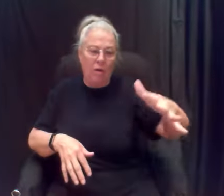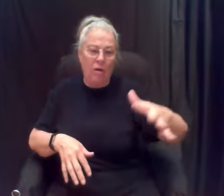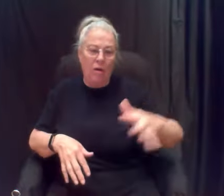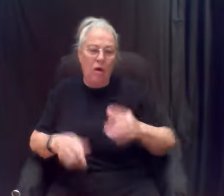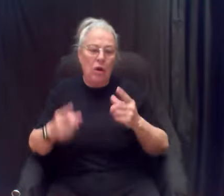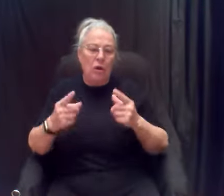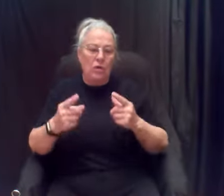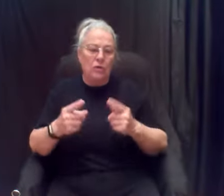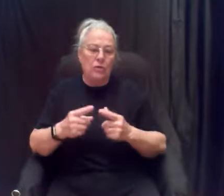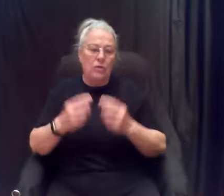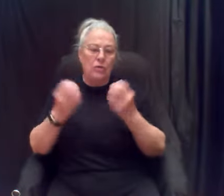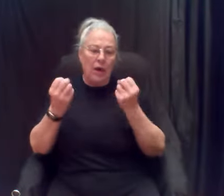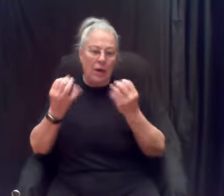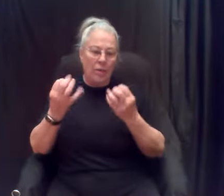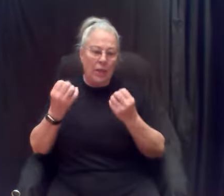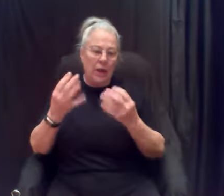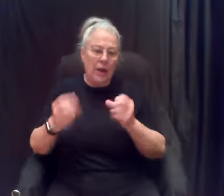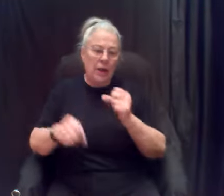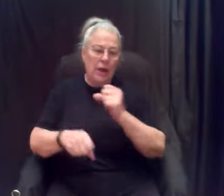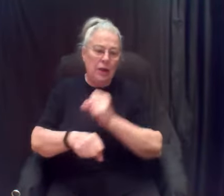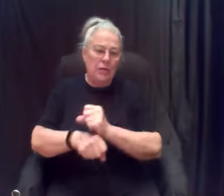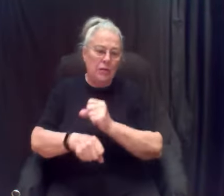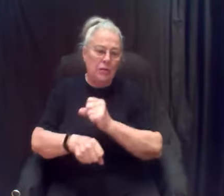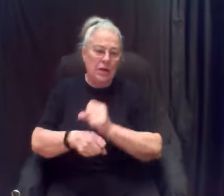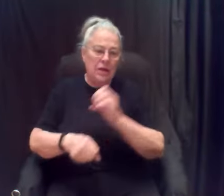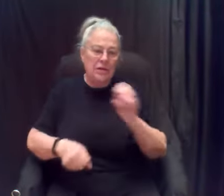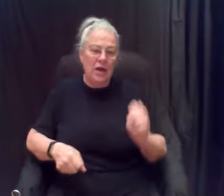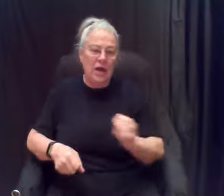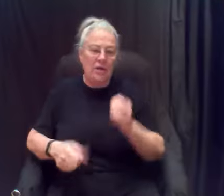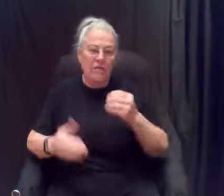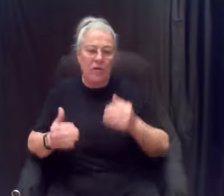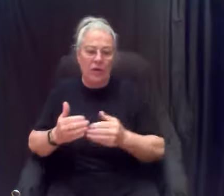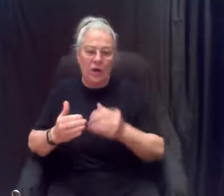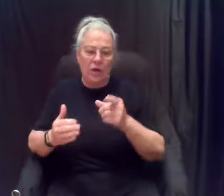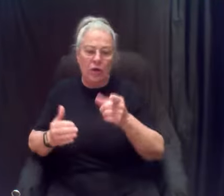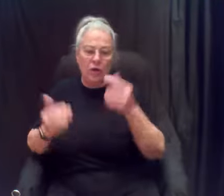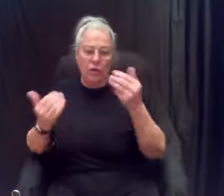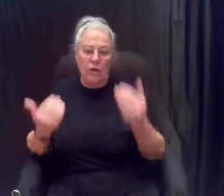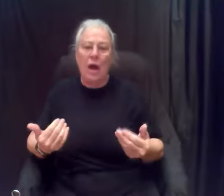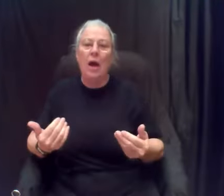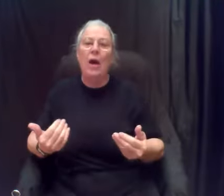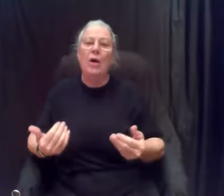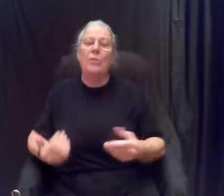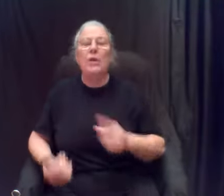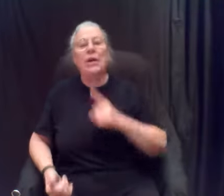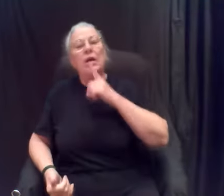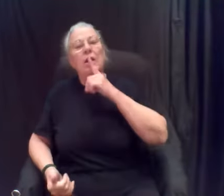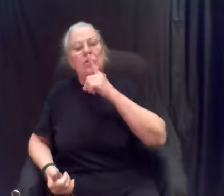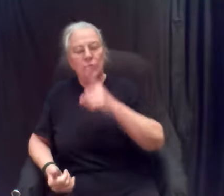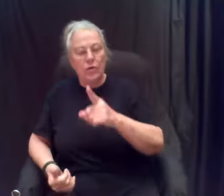afar. To the many duties ever near you now be